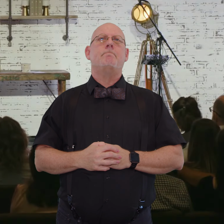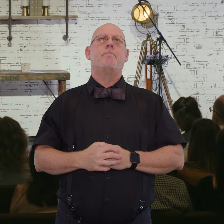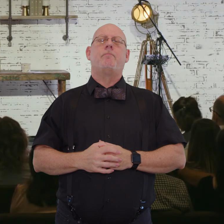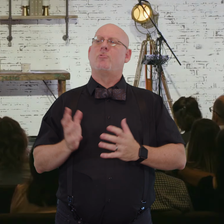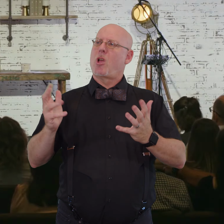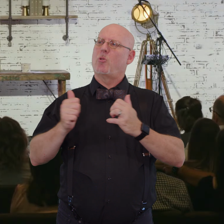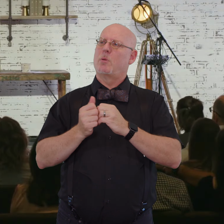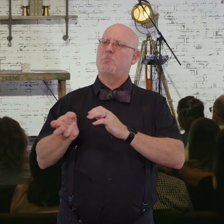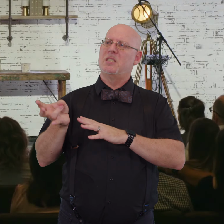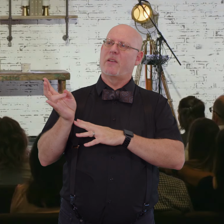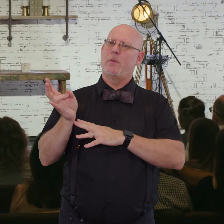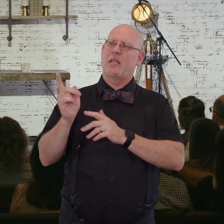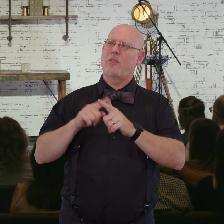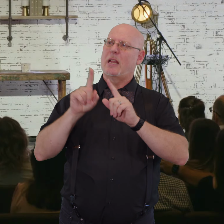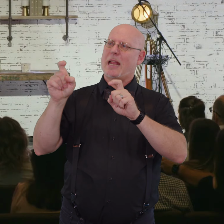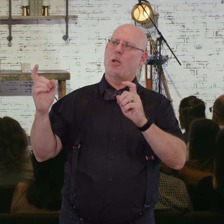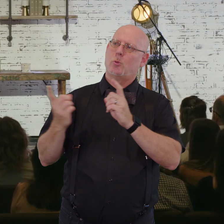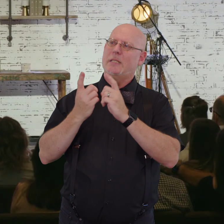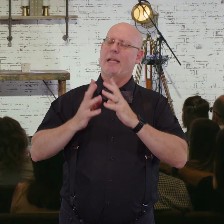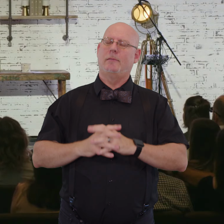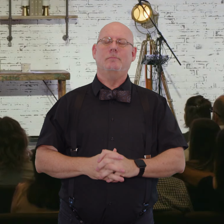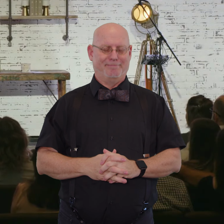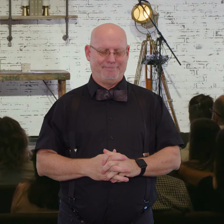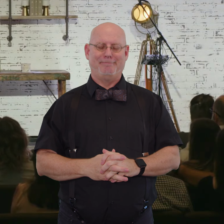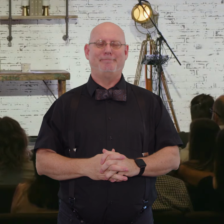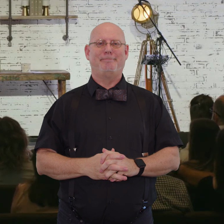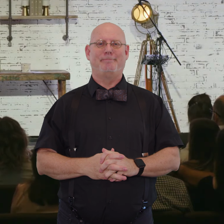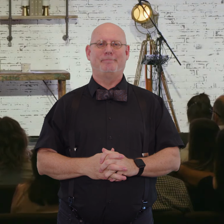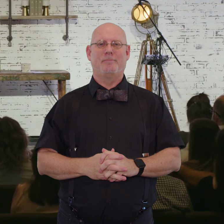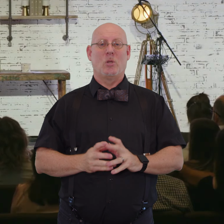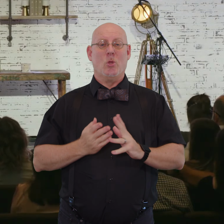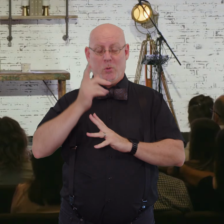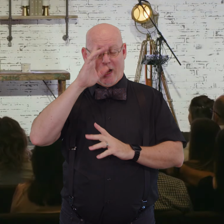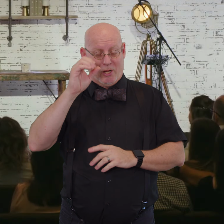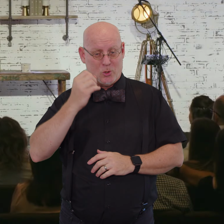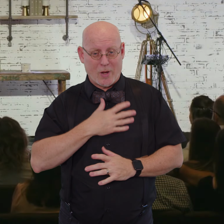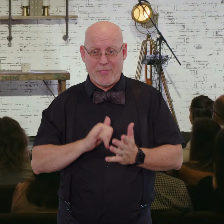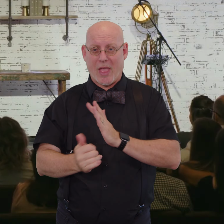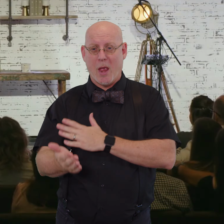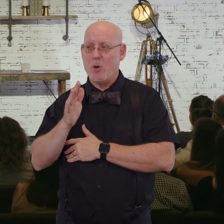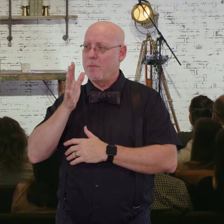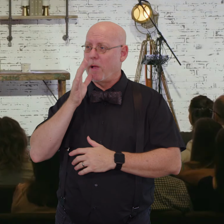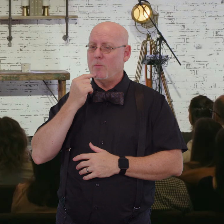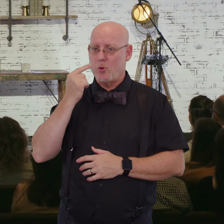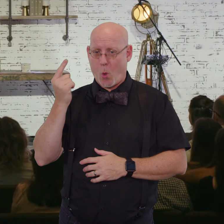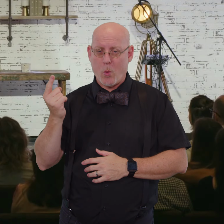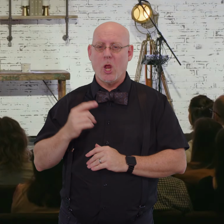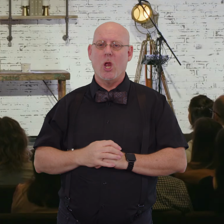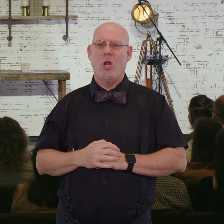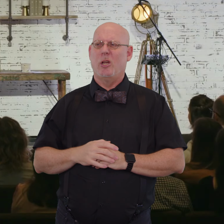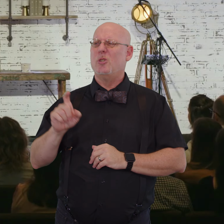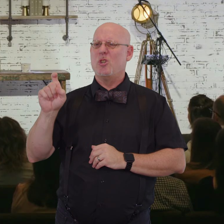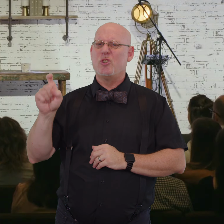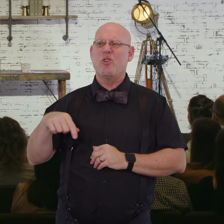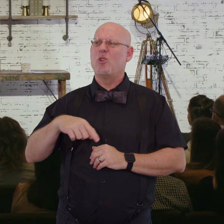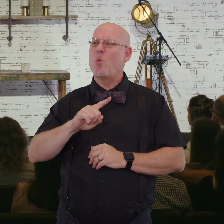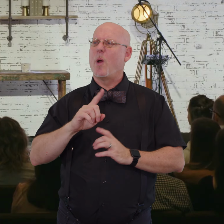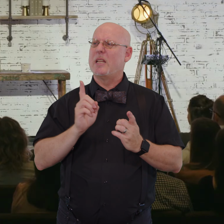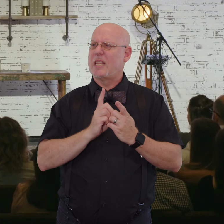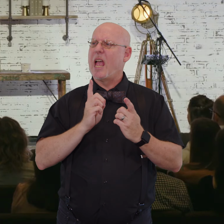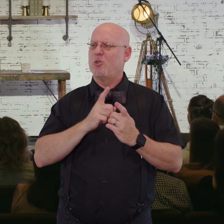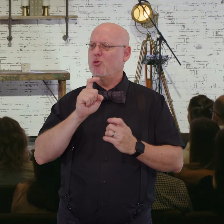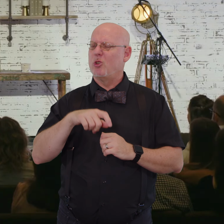and talked to her for about seven minutes and then asked her out by God's good grace that morning her mom had said you